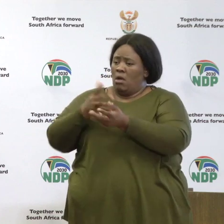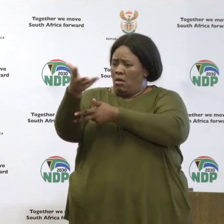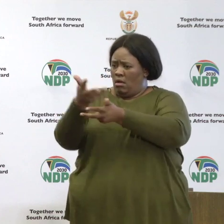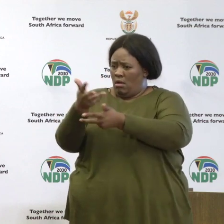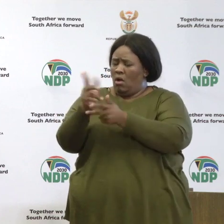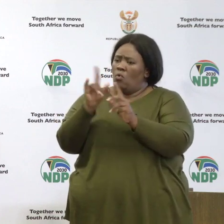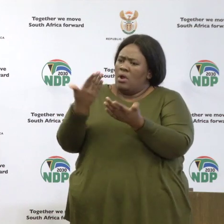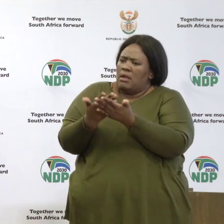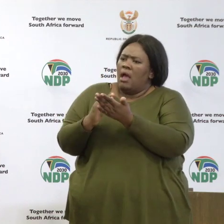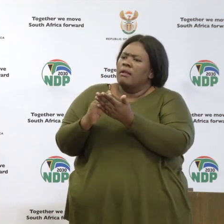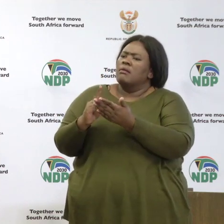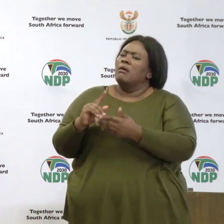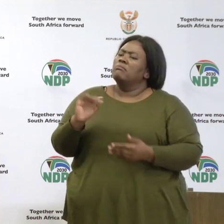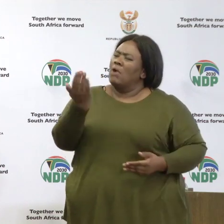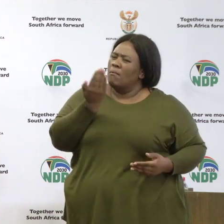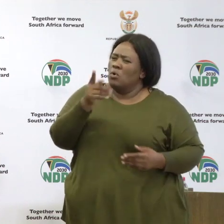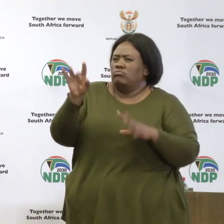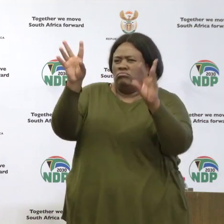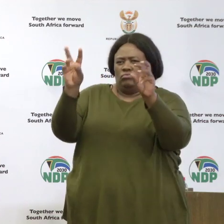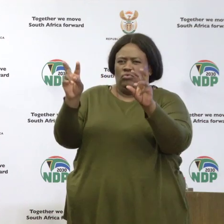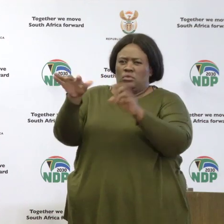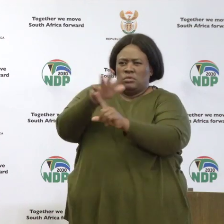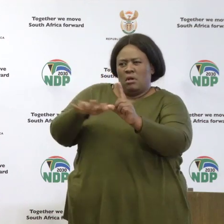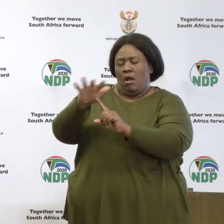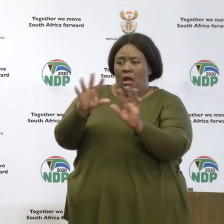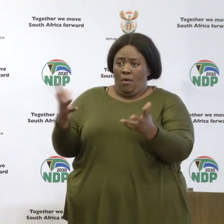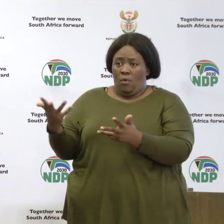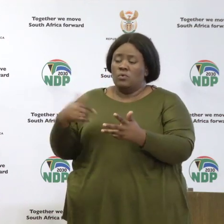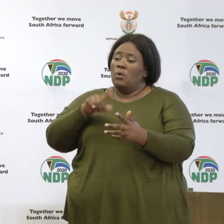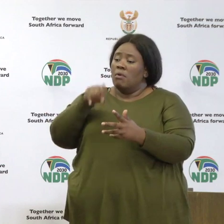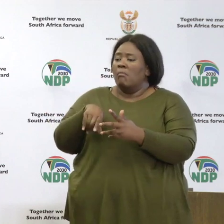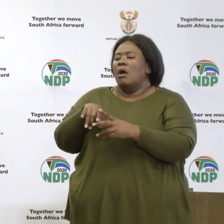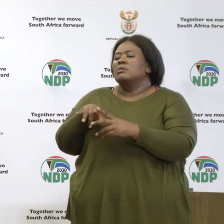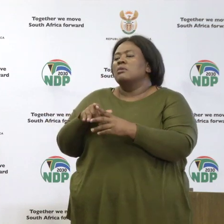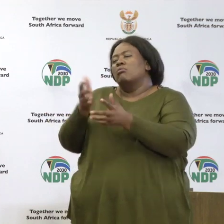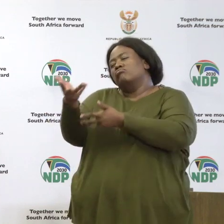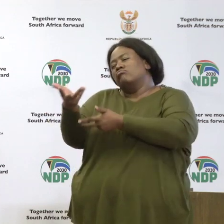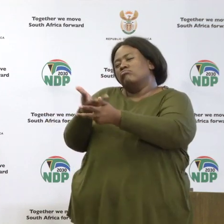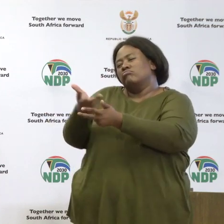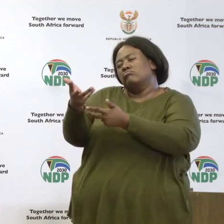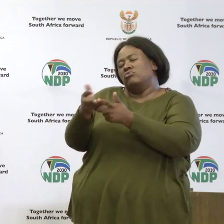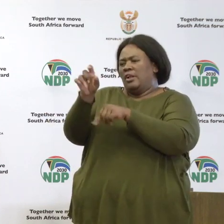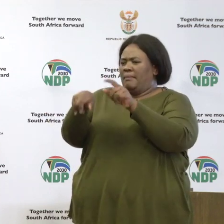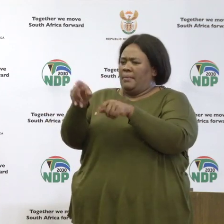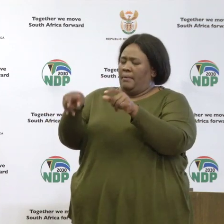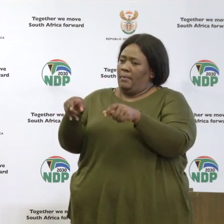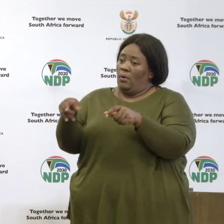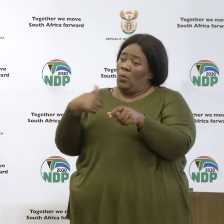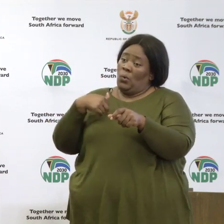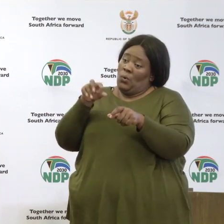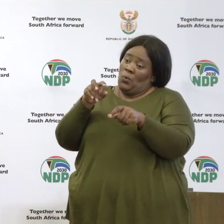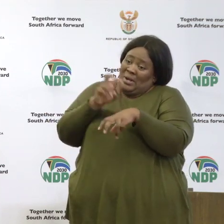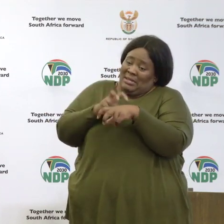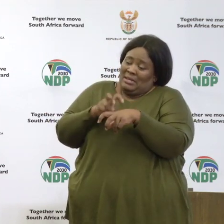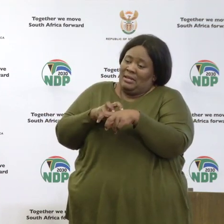this situation. We need to be able to convince the people who live in informal settlements that we would need to